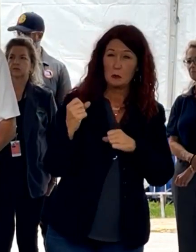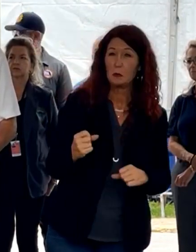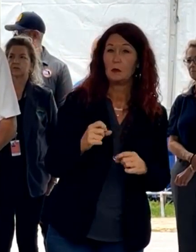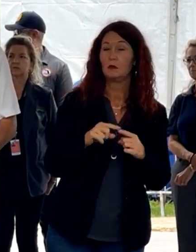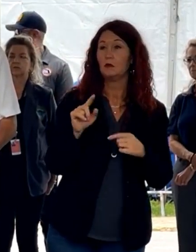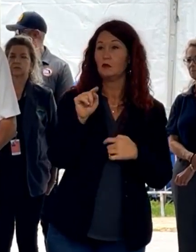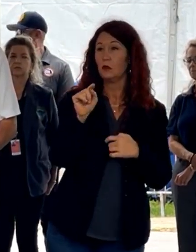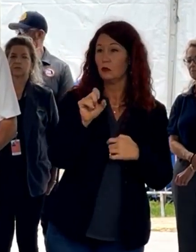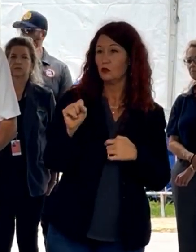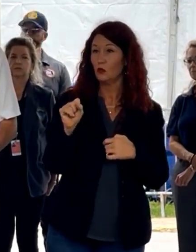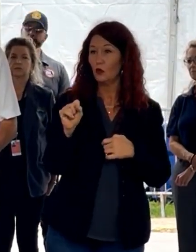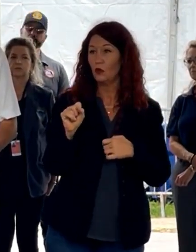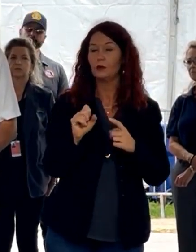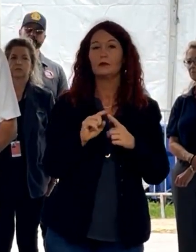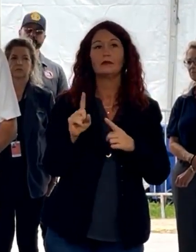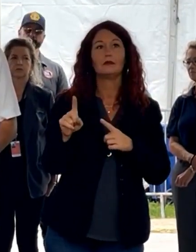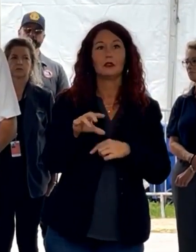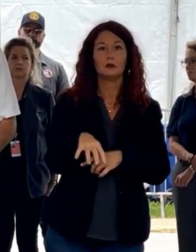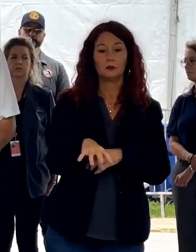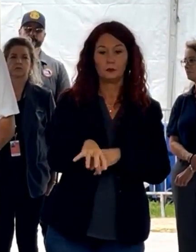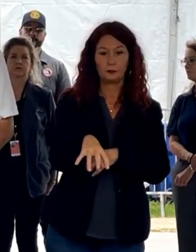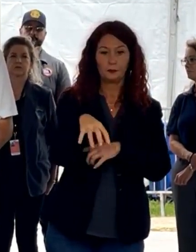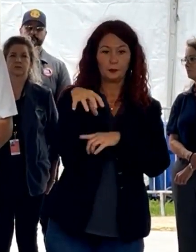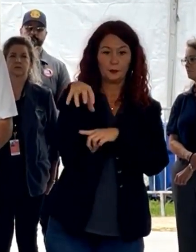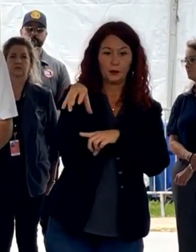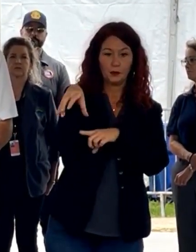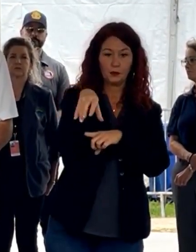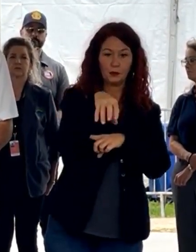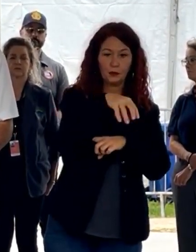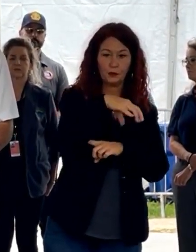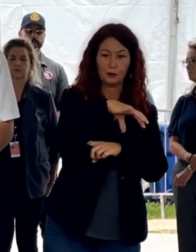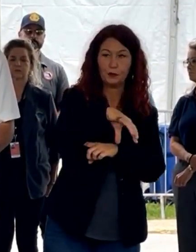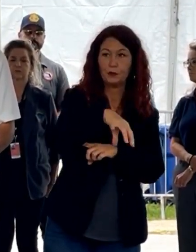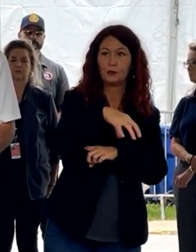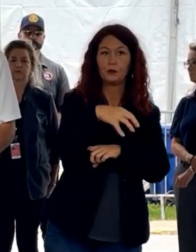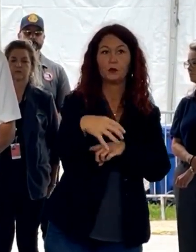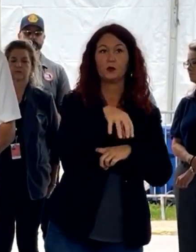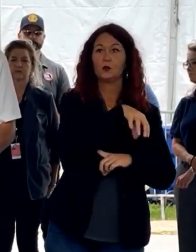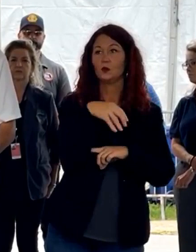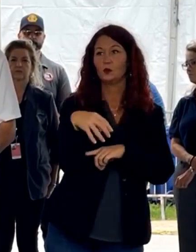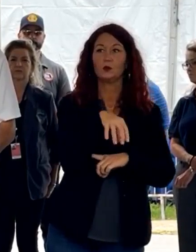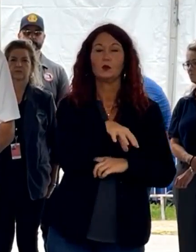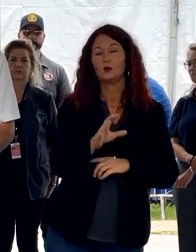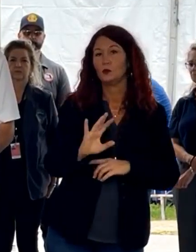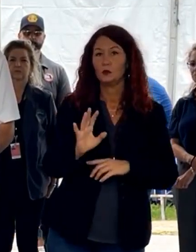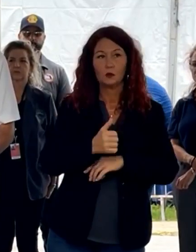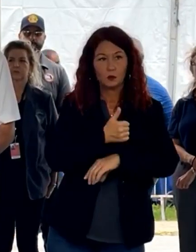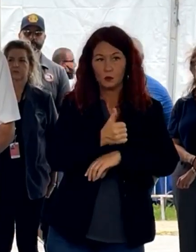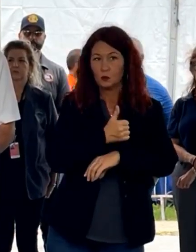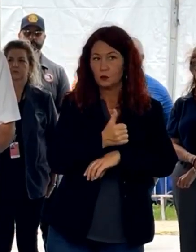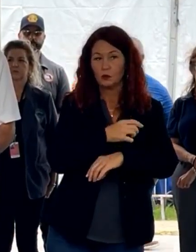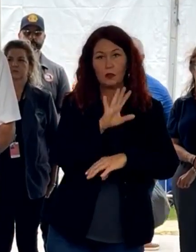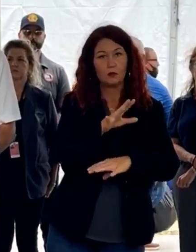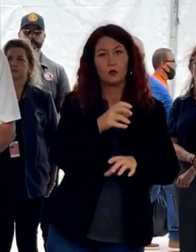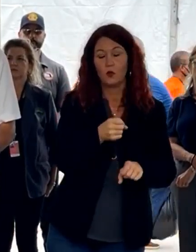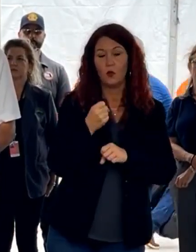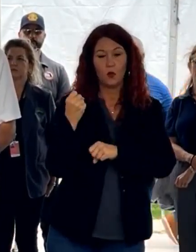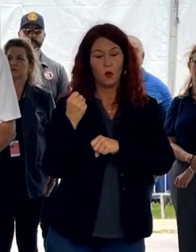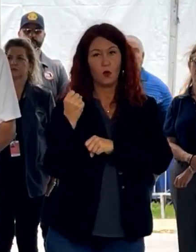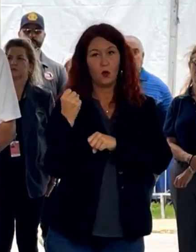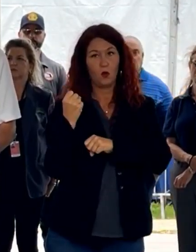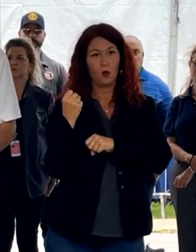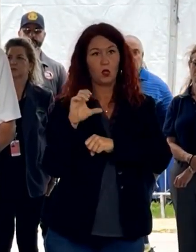debris. That's a challenge that they're attempting to work around right now. I met with the families this